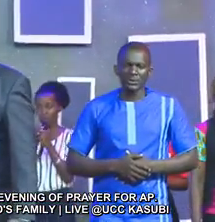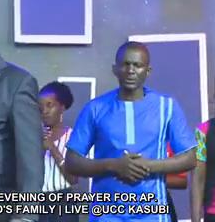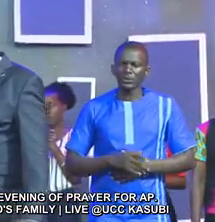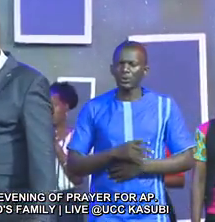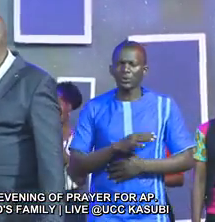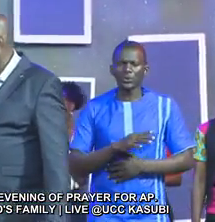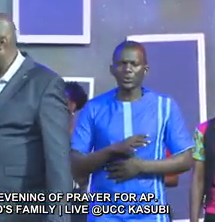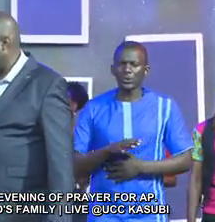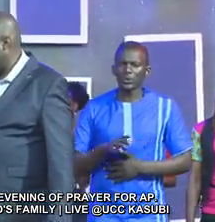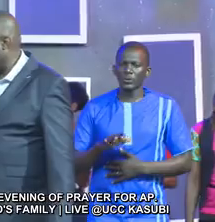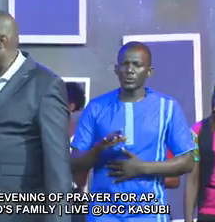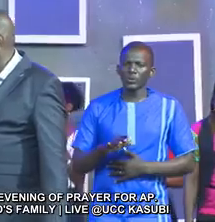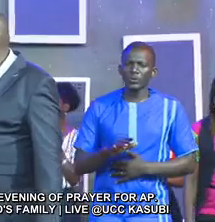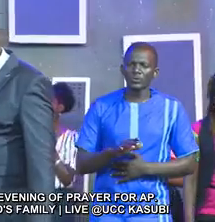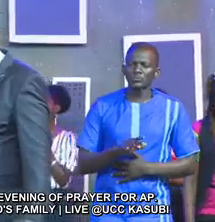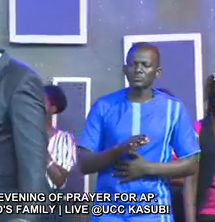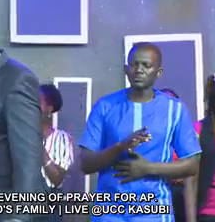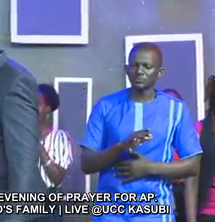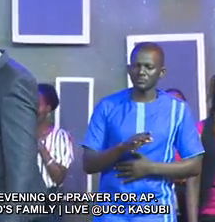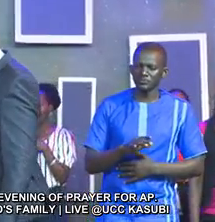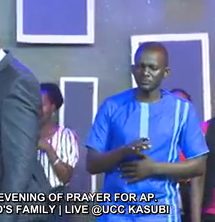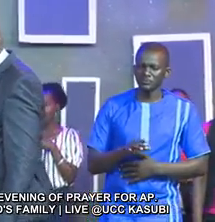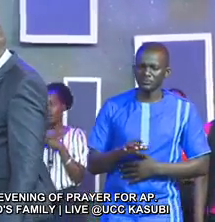mashatanda lebri matanda lebri ma.